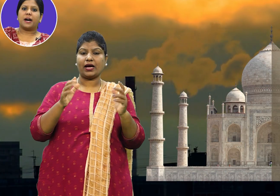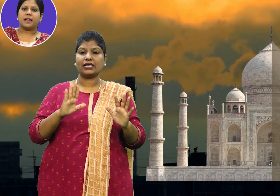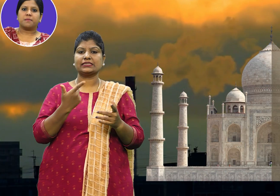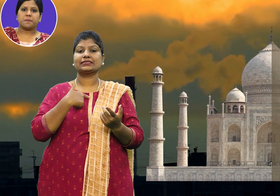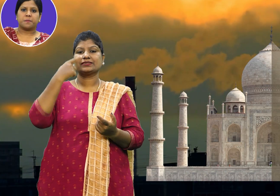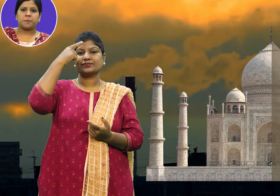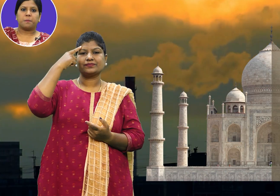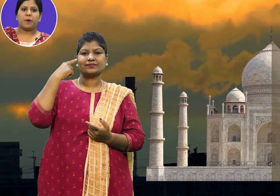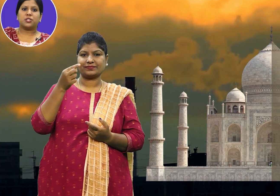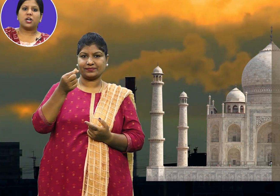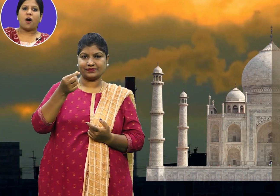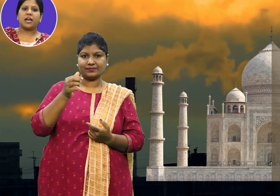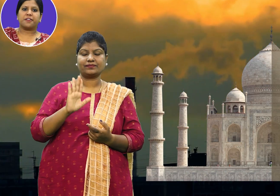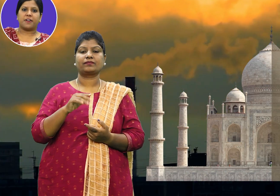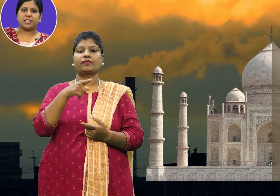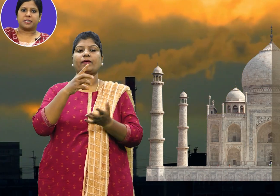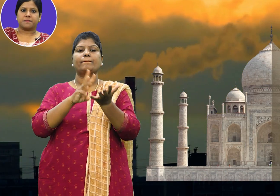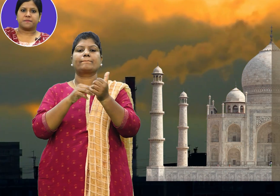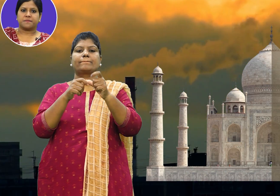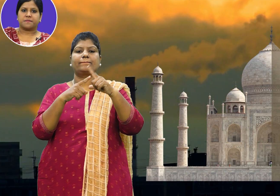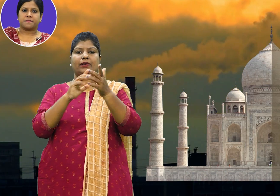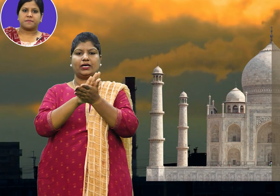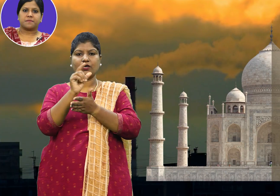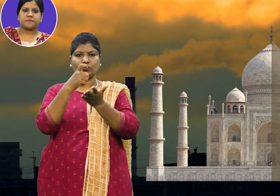emitted by Mathura oil refinery